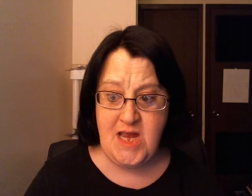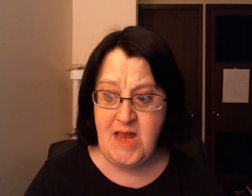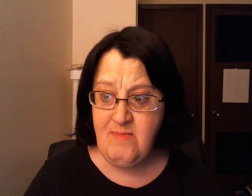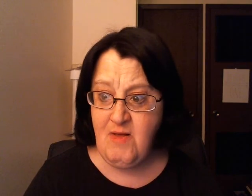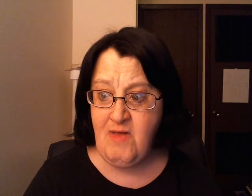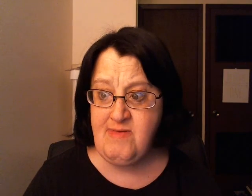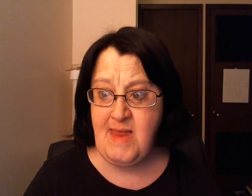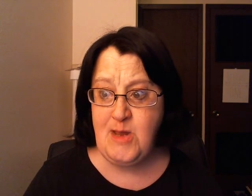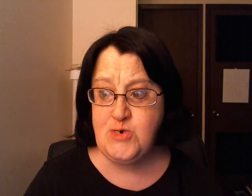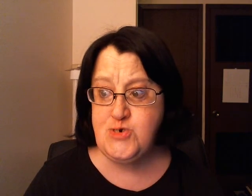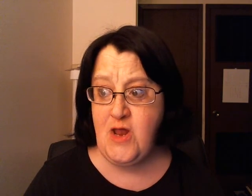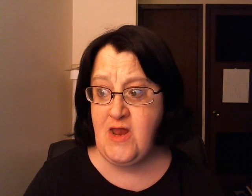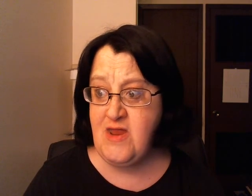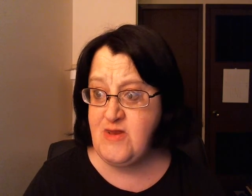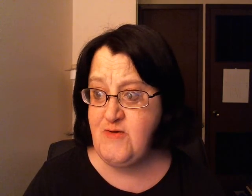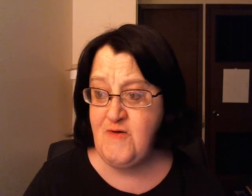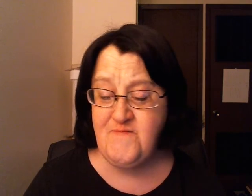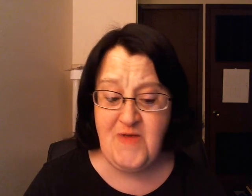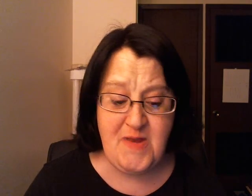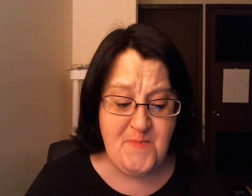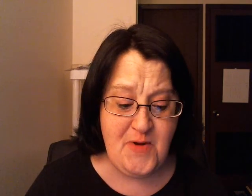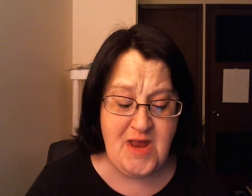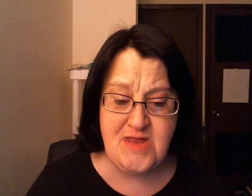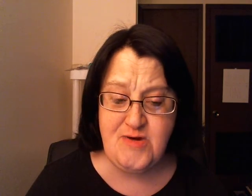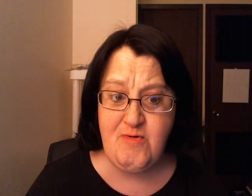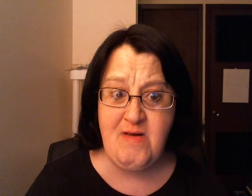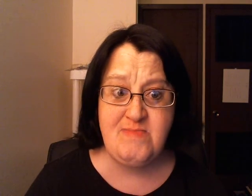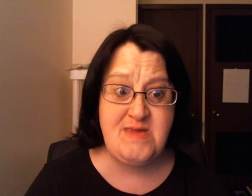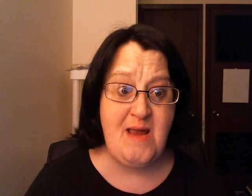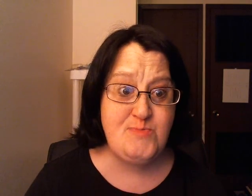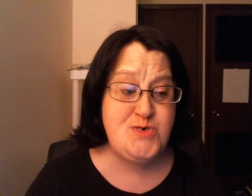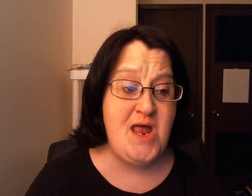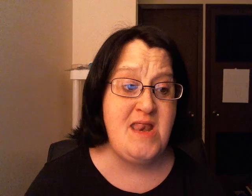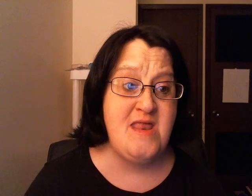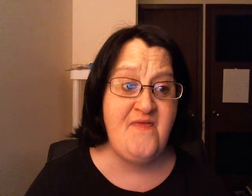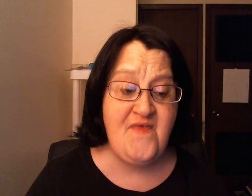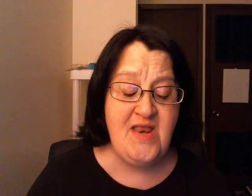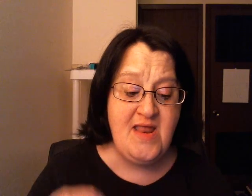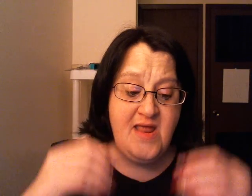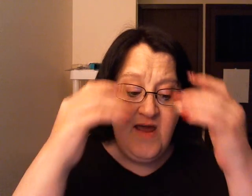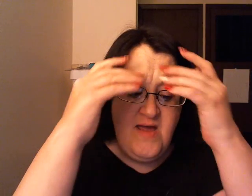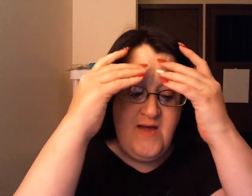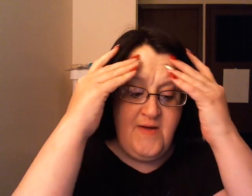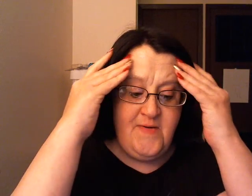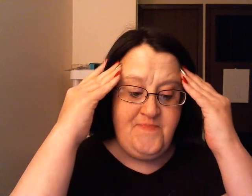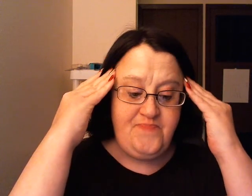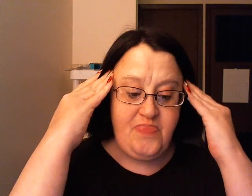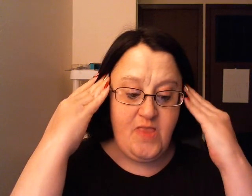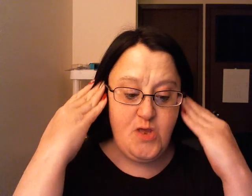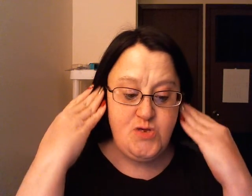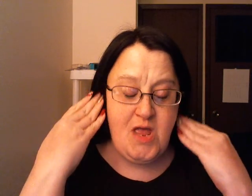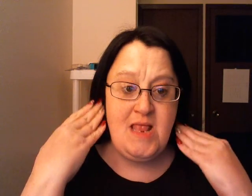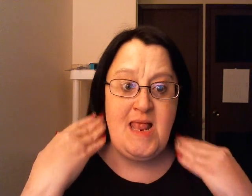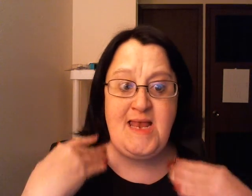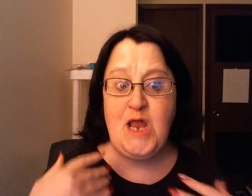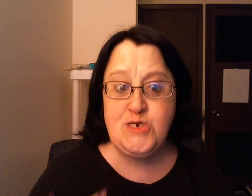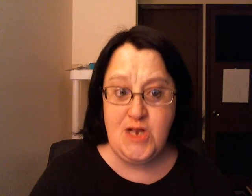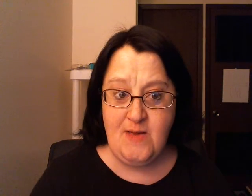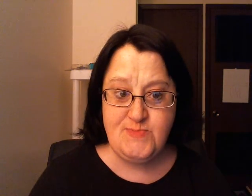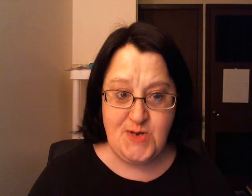emails. I didn't check, you know, Facebook, Instagram, Snapchat, nothing. Um, so I had a lot of catching up to